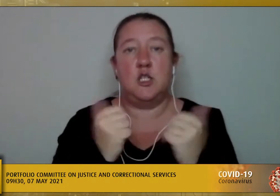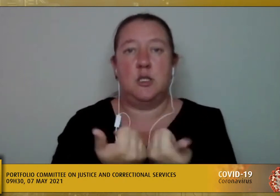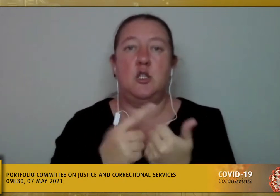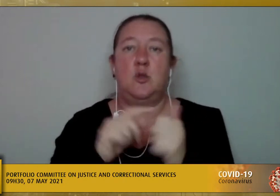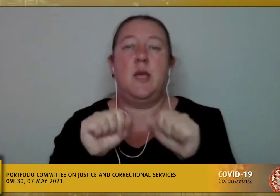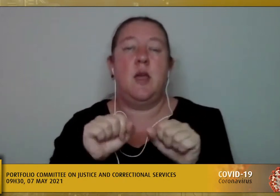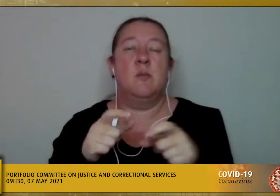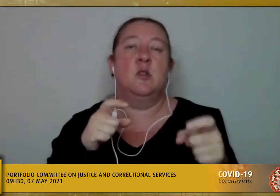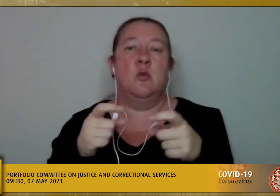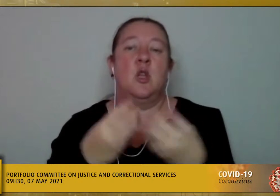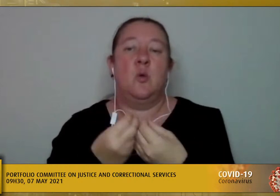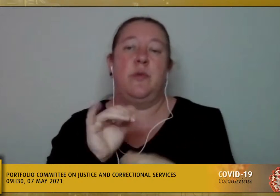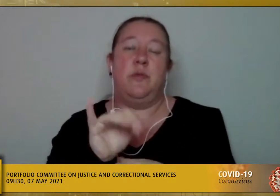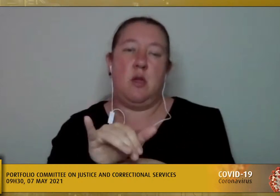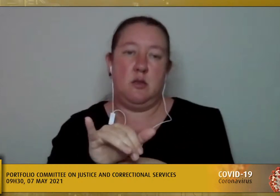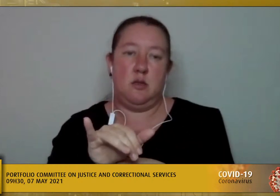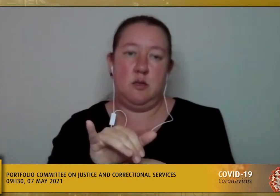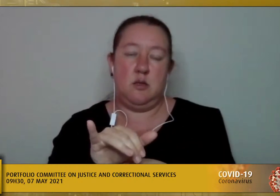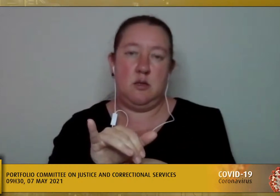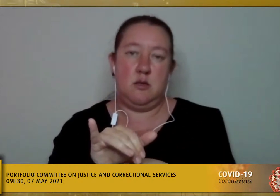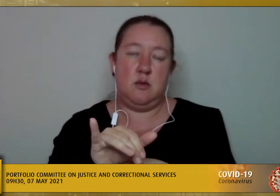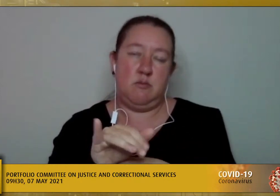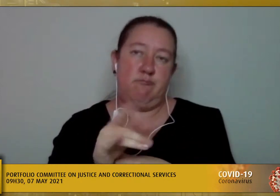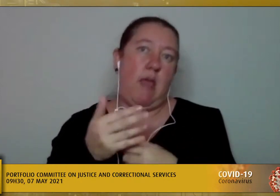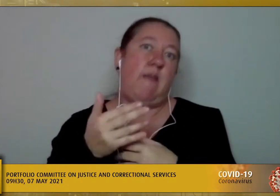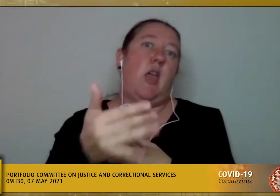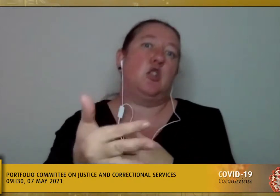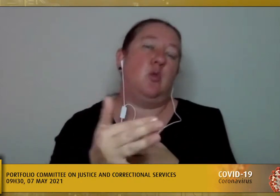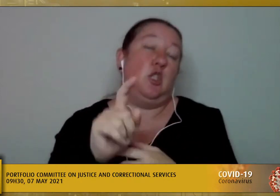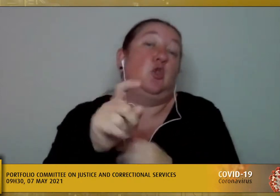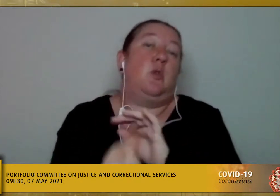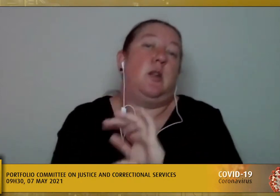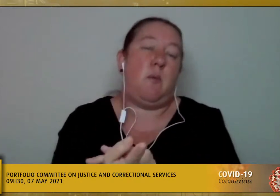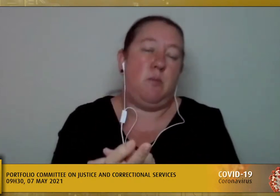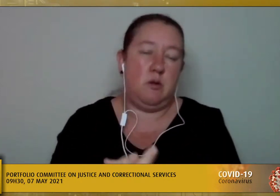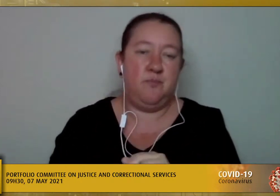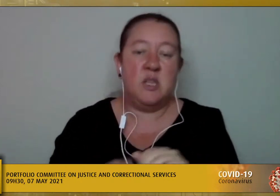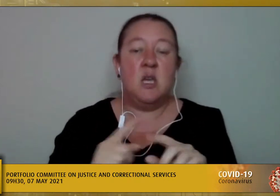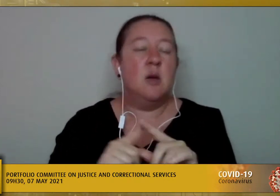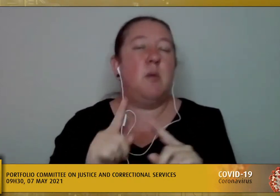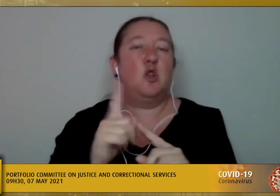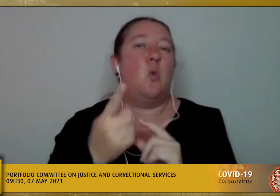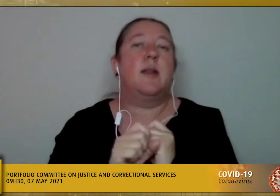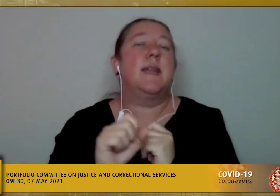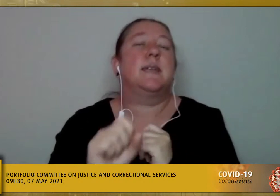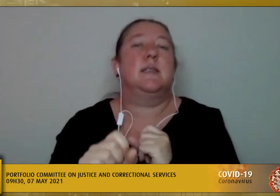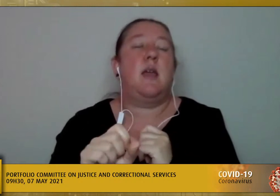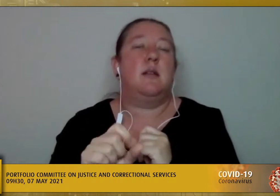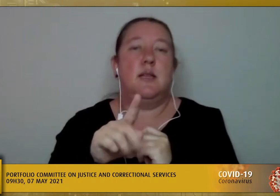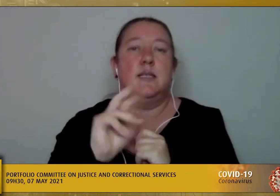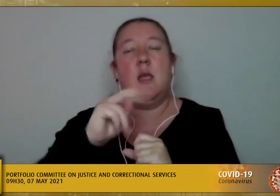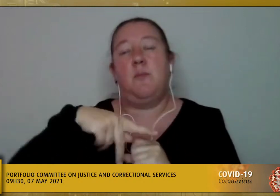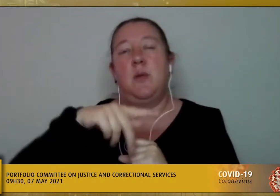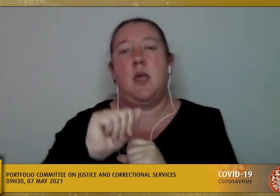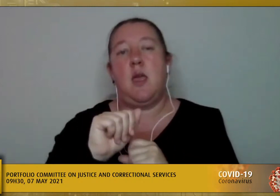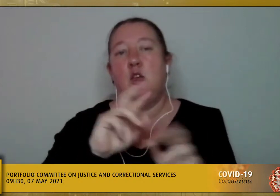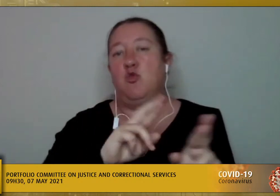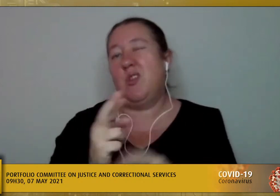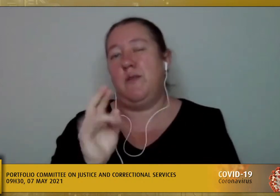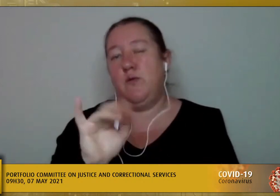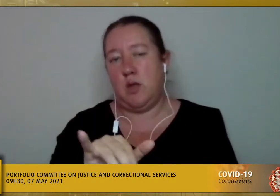deal with that eventuality should it happened but to what an extent is the NPA radio